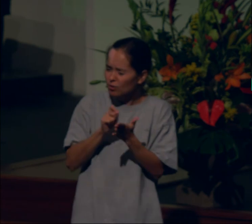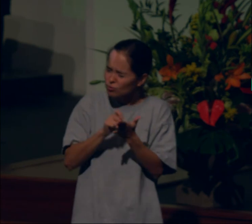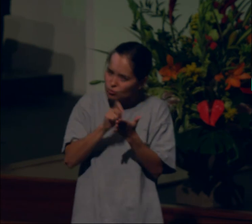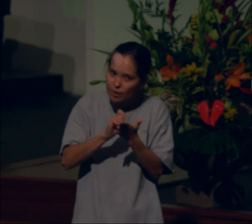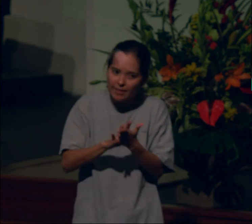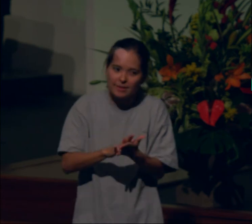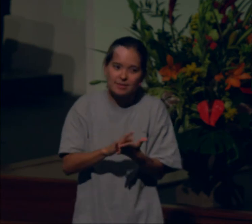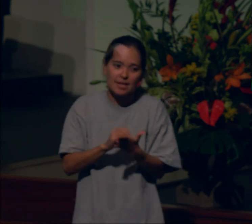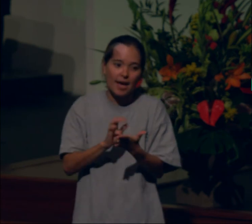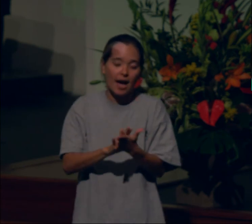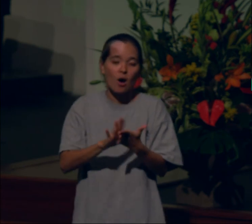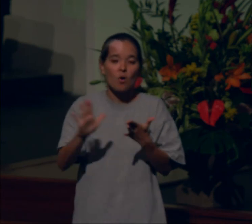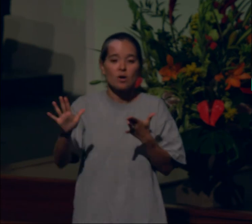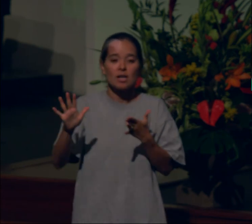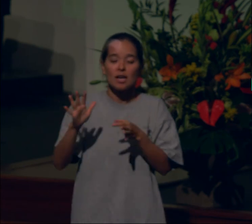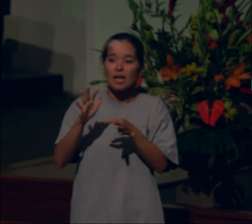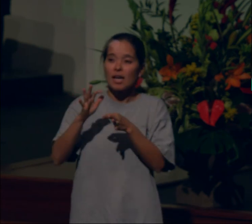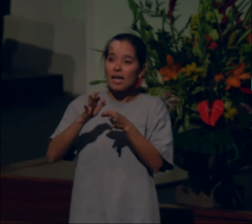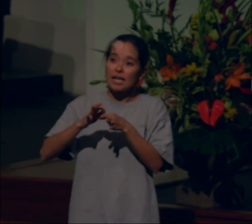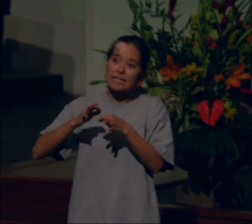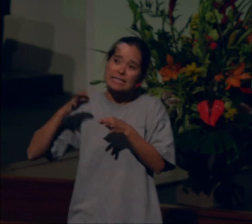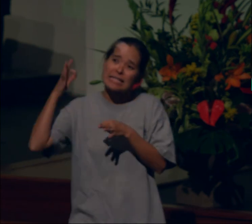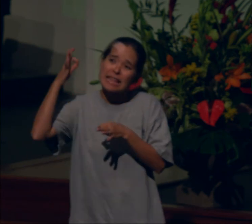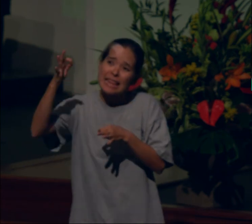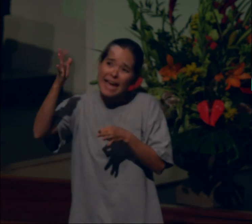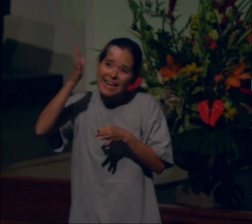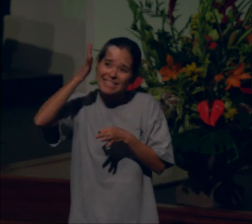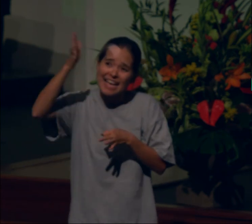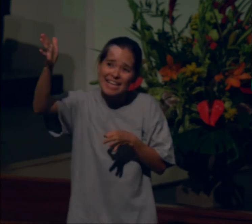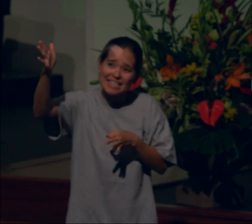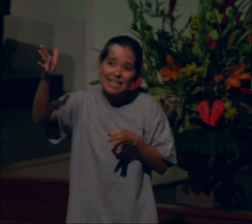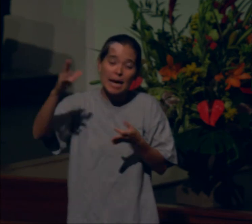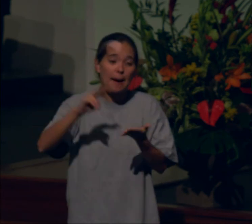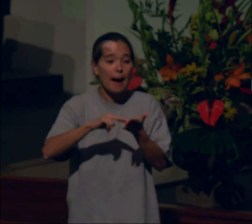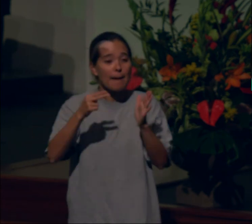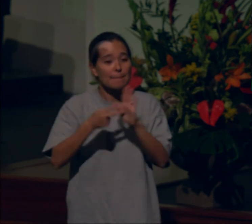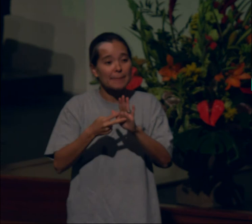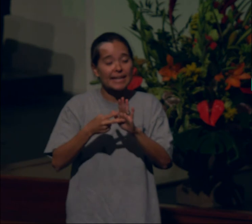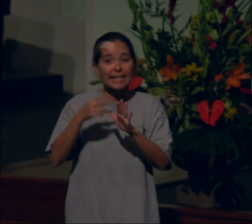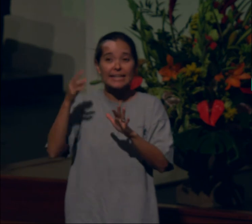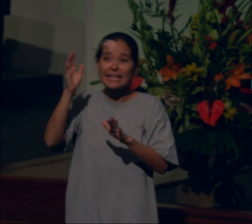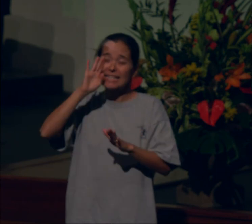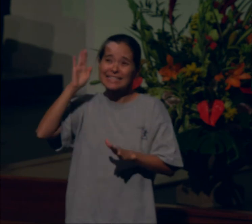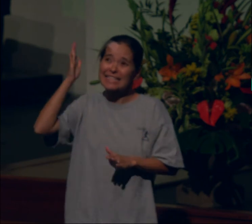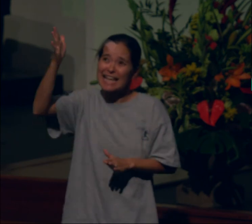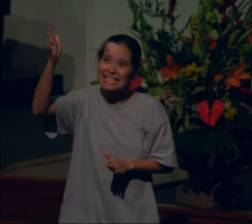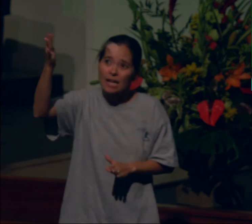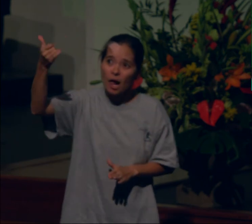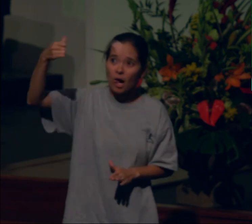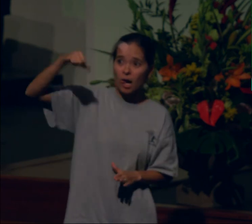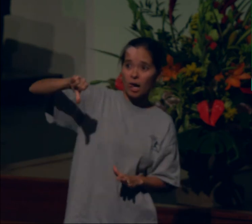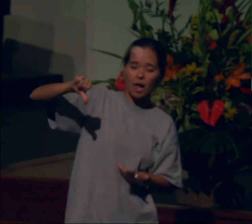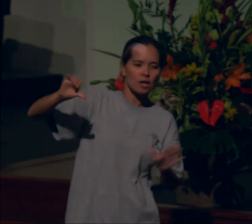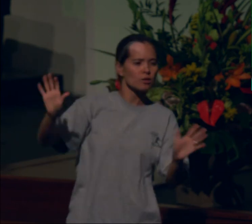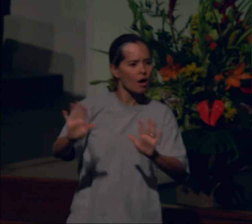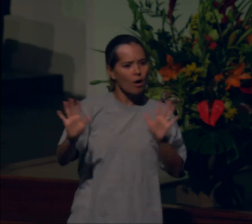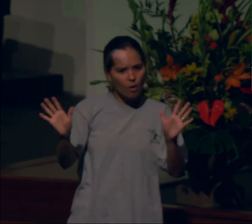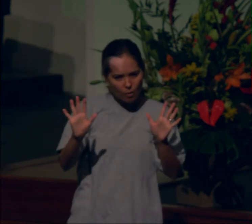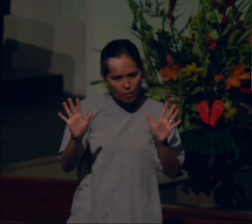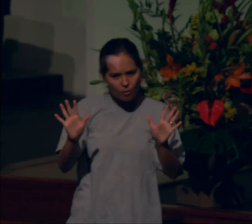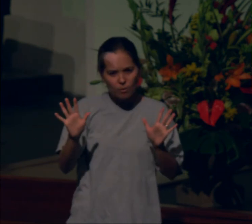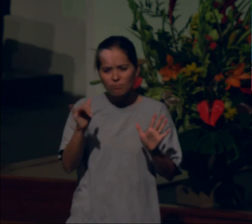down. Delayed destiny does not mean destiny denied.